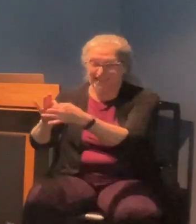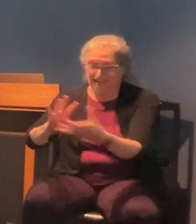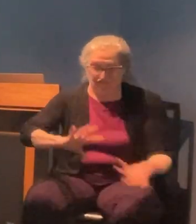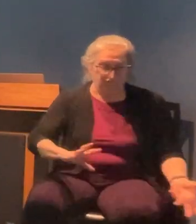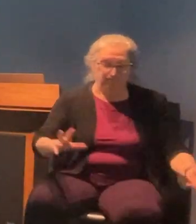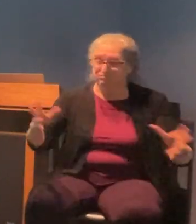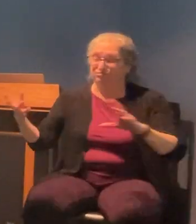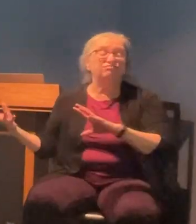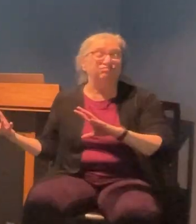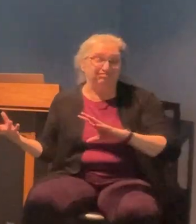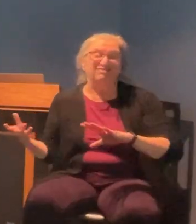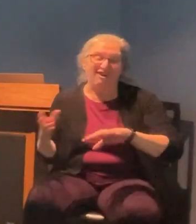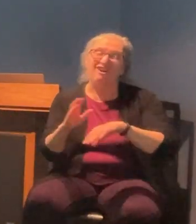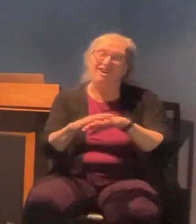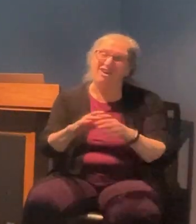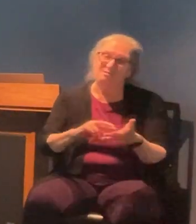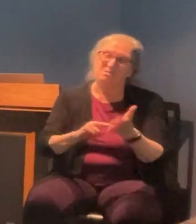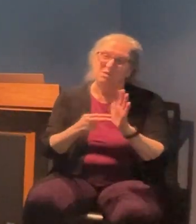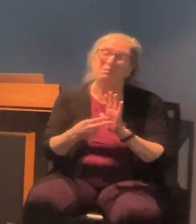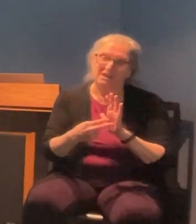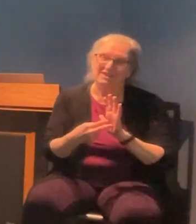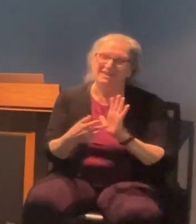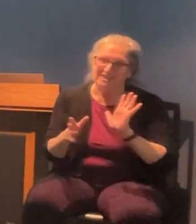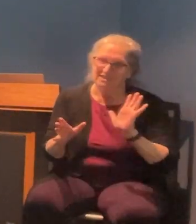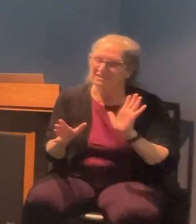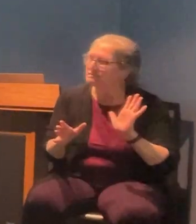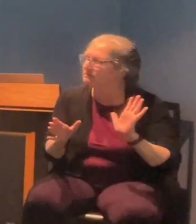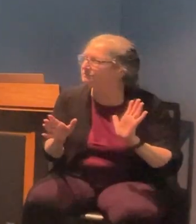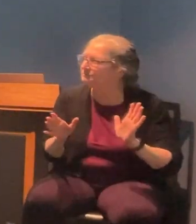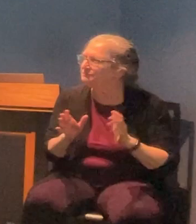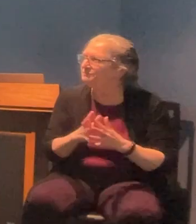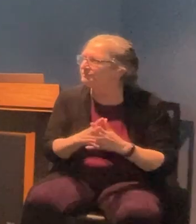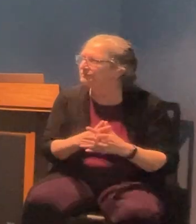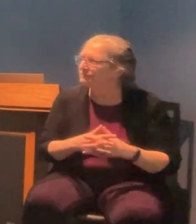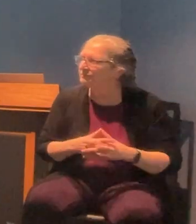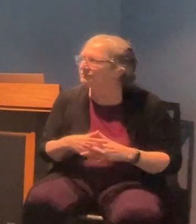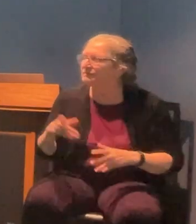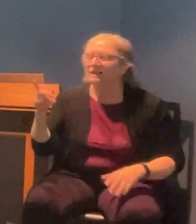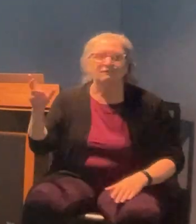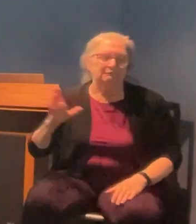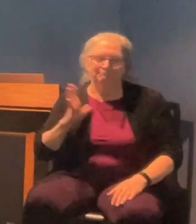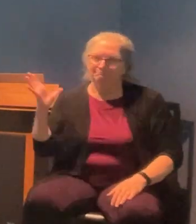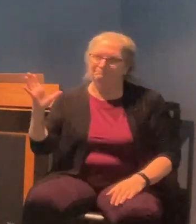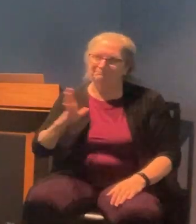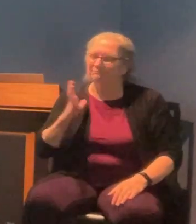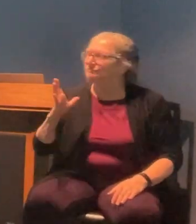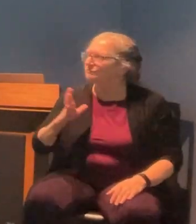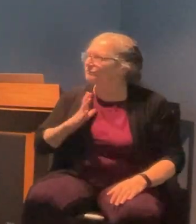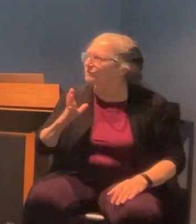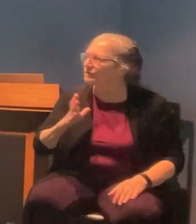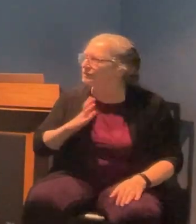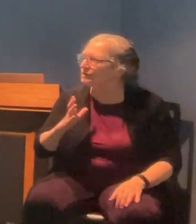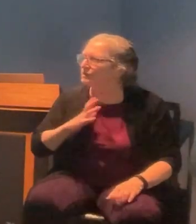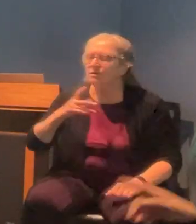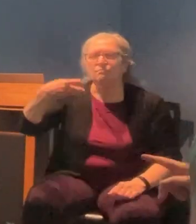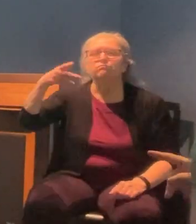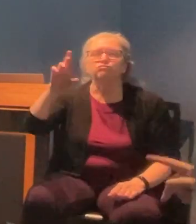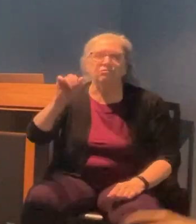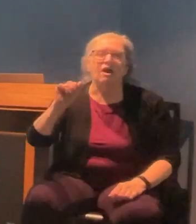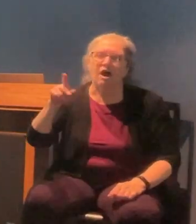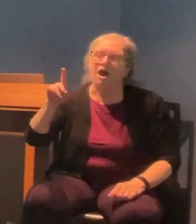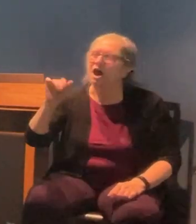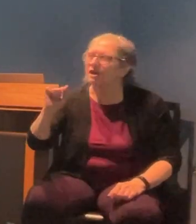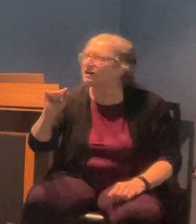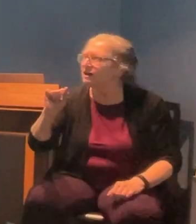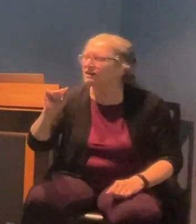purpose. So Also, their to add hands to will that, stay clean. So yeah. Even luxury brands like Prada, for example, the